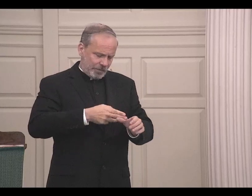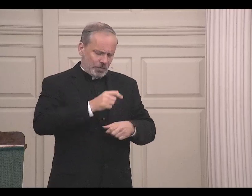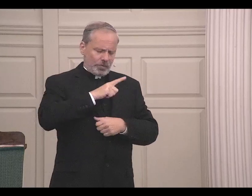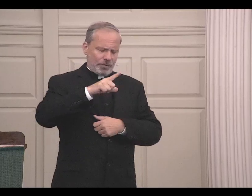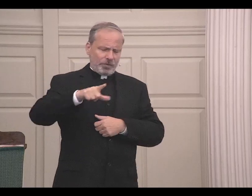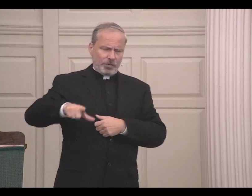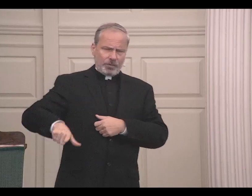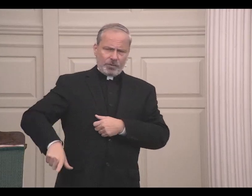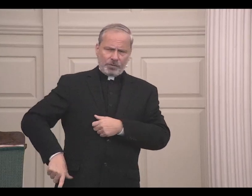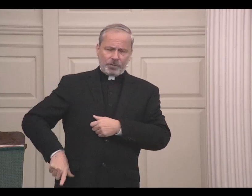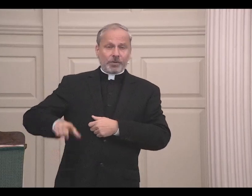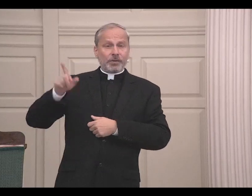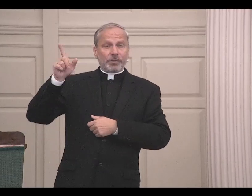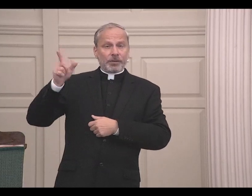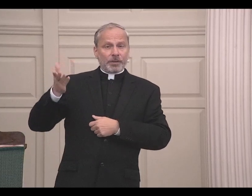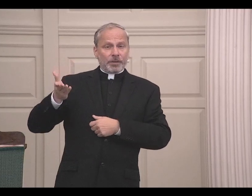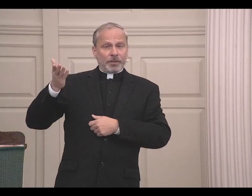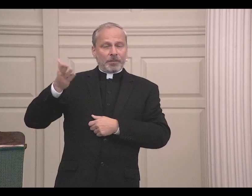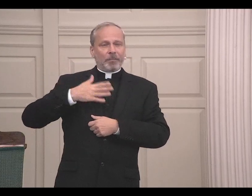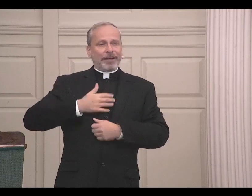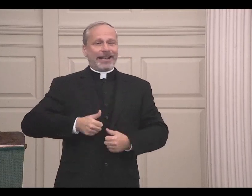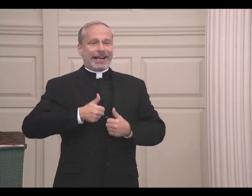Lord upholds my